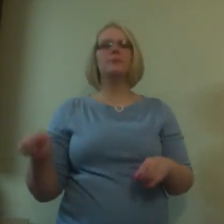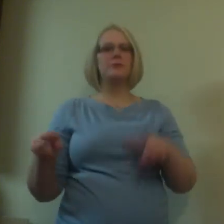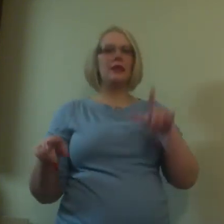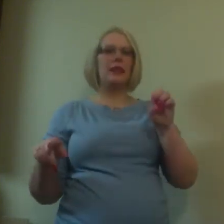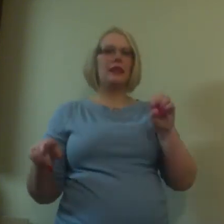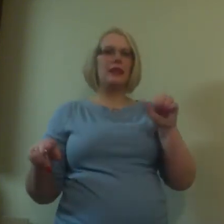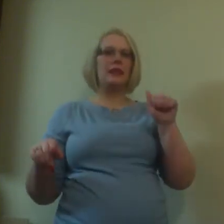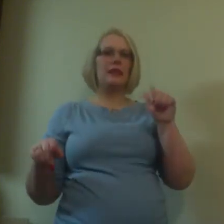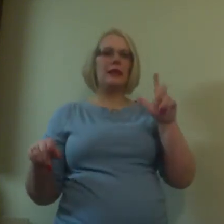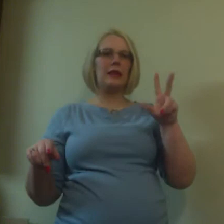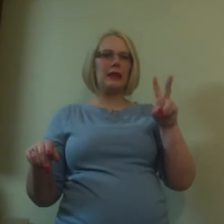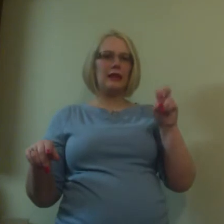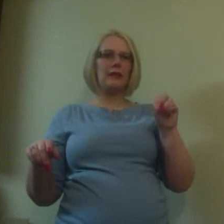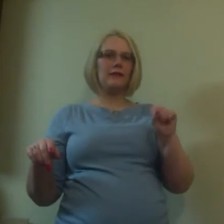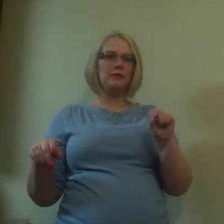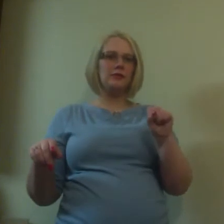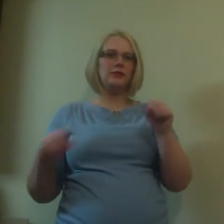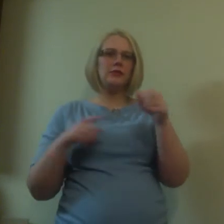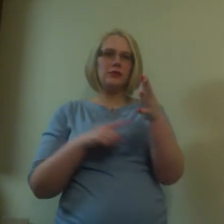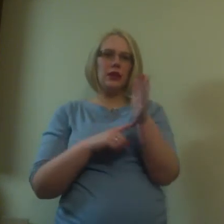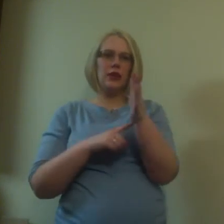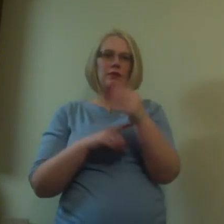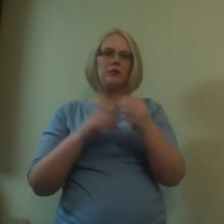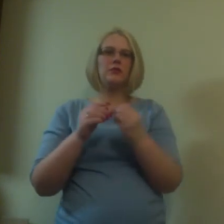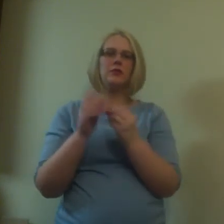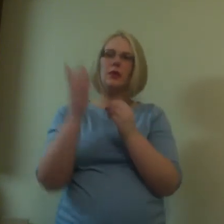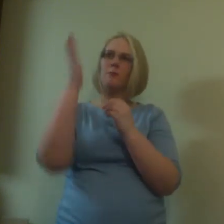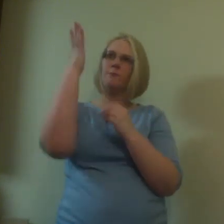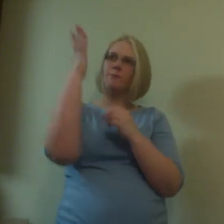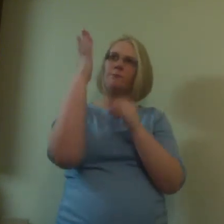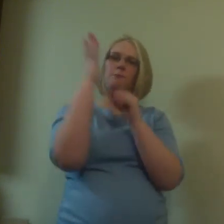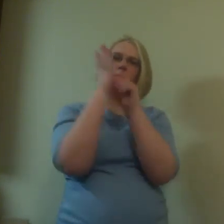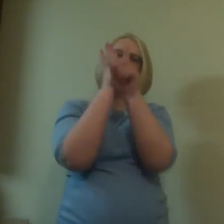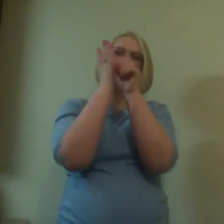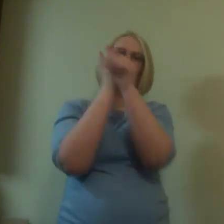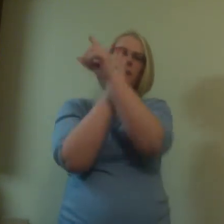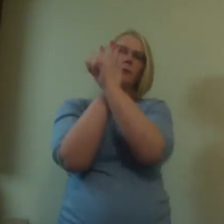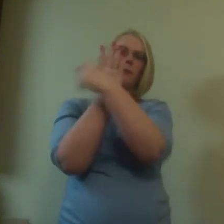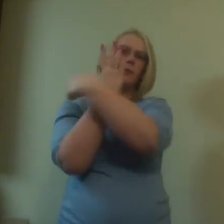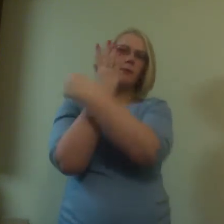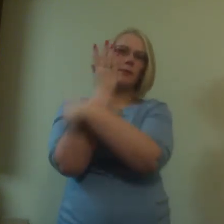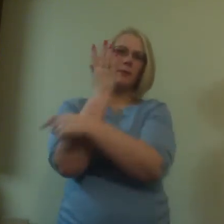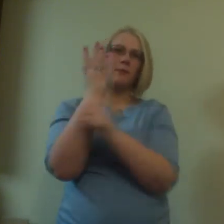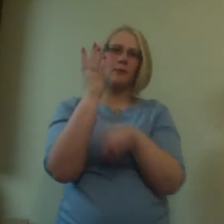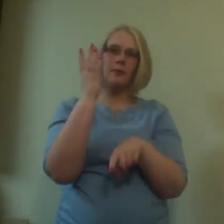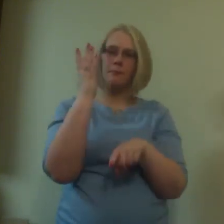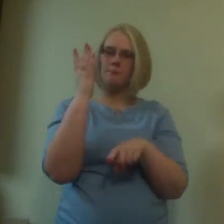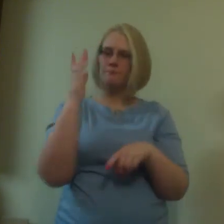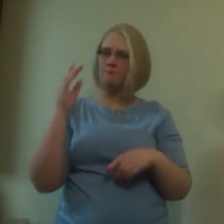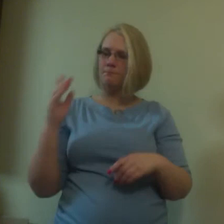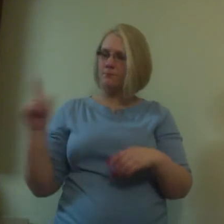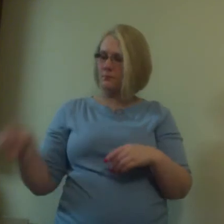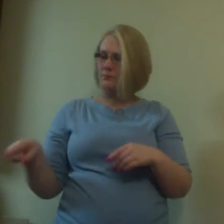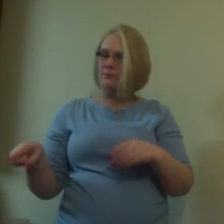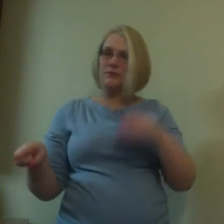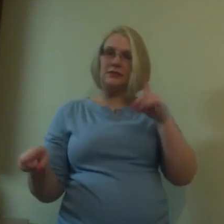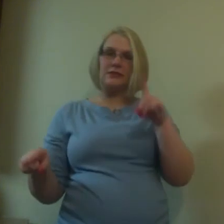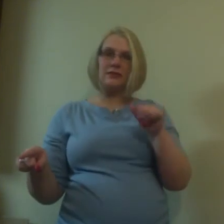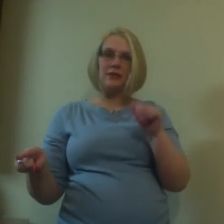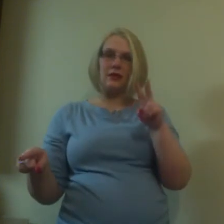Davidson? Any ideas, Davidson? When we have snow, we think of winter. When we